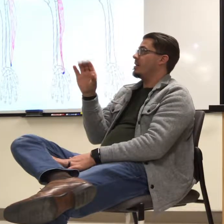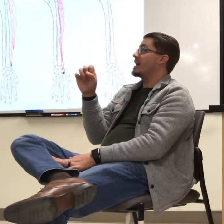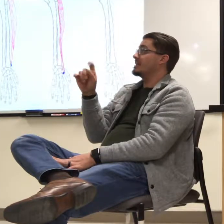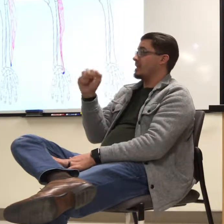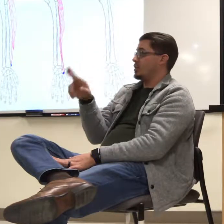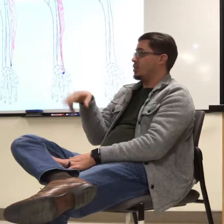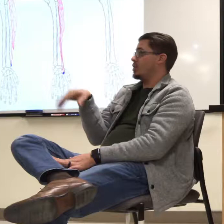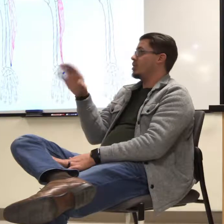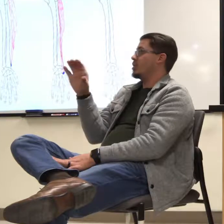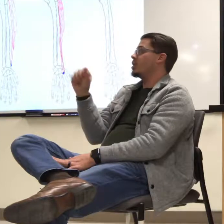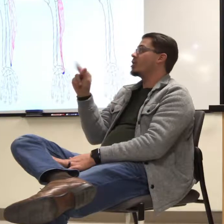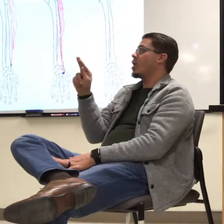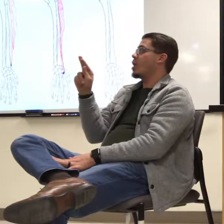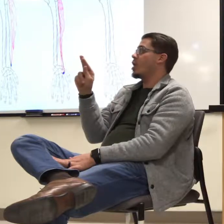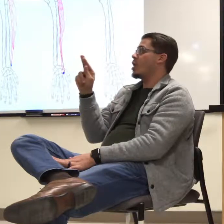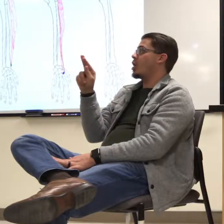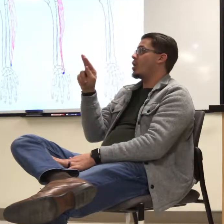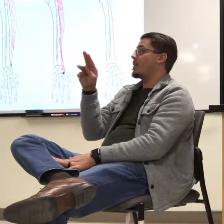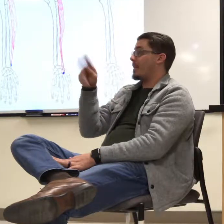Extensor